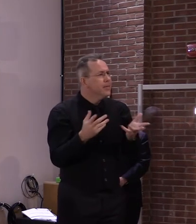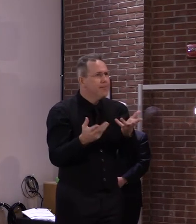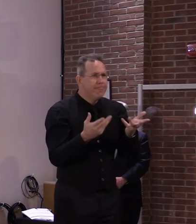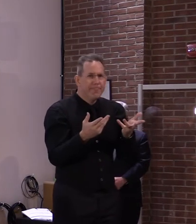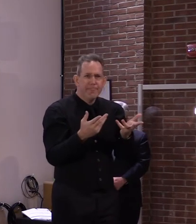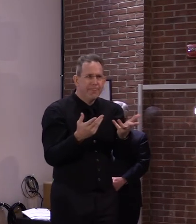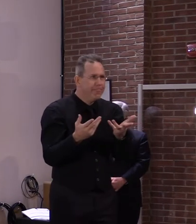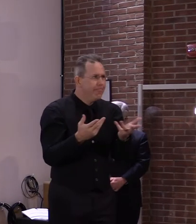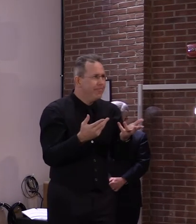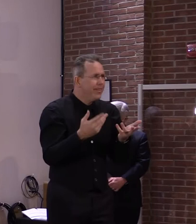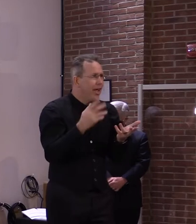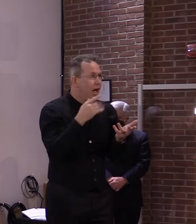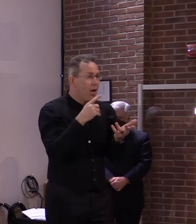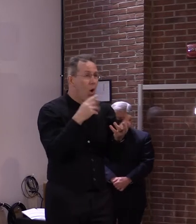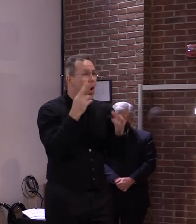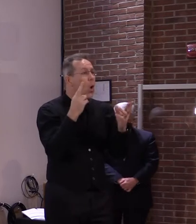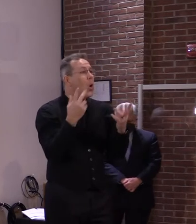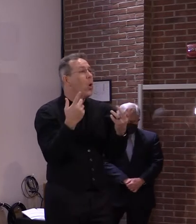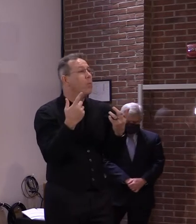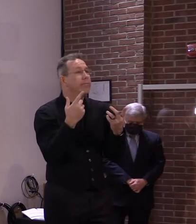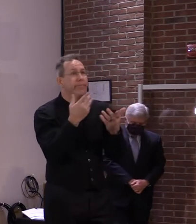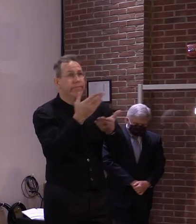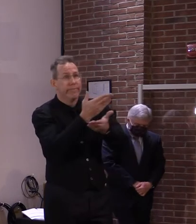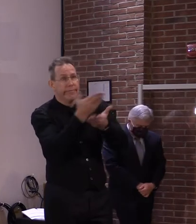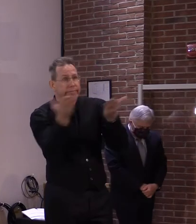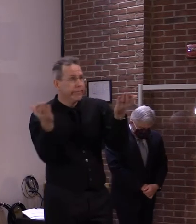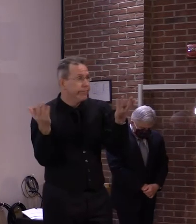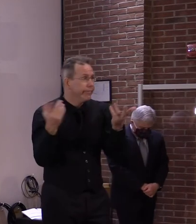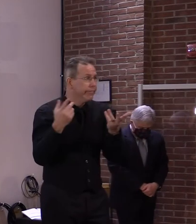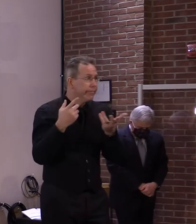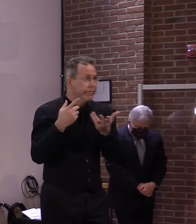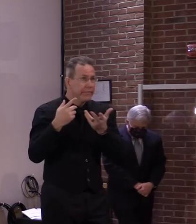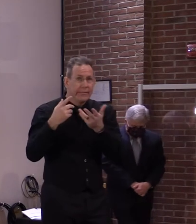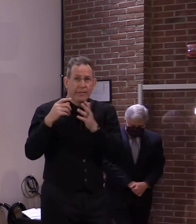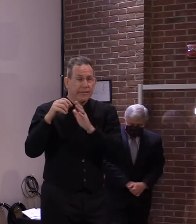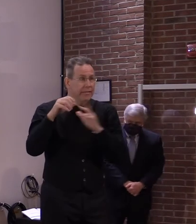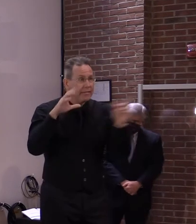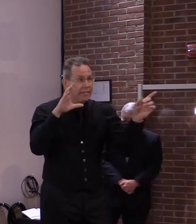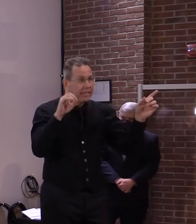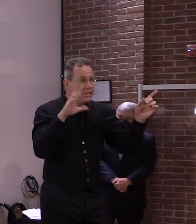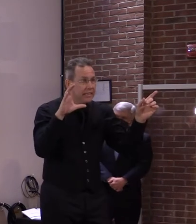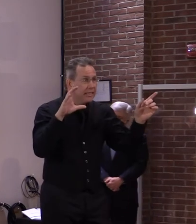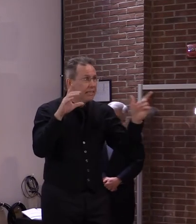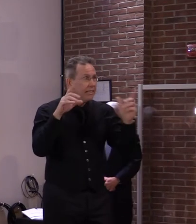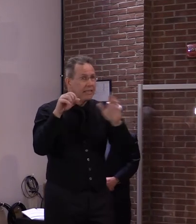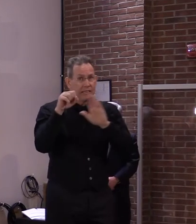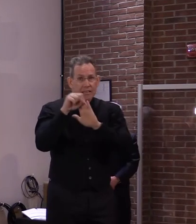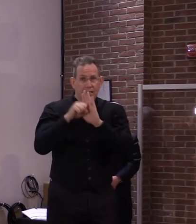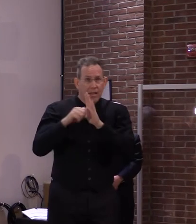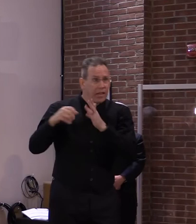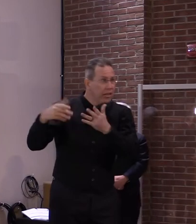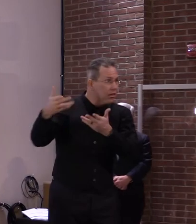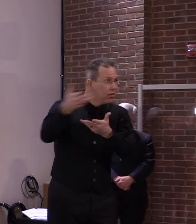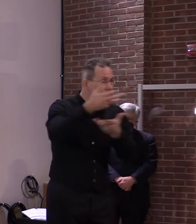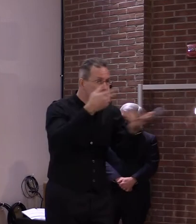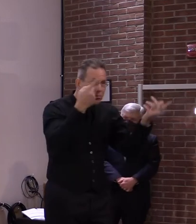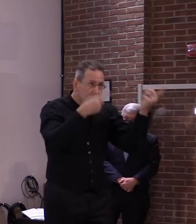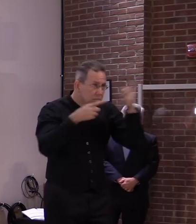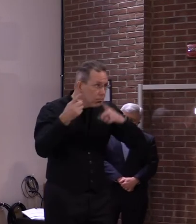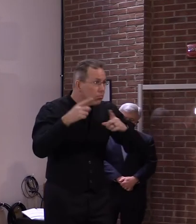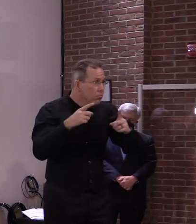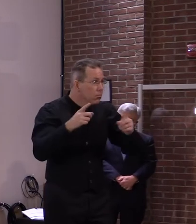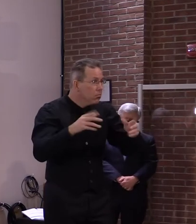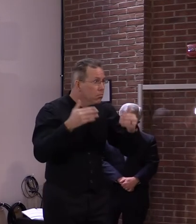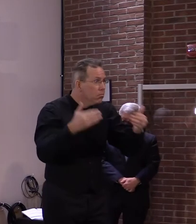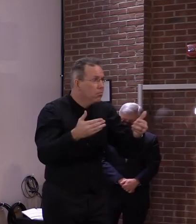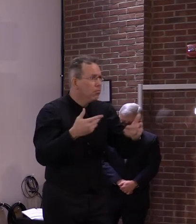do we're looking for some the cdc to also weigh in on this a national strategy would make much more